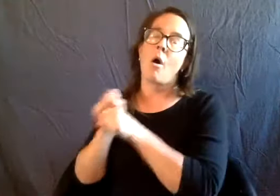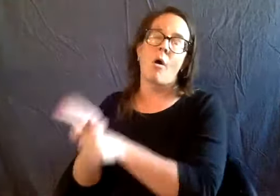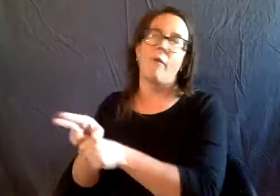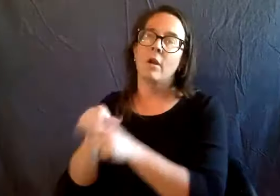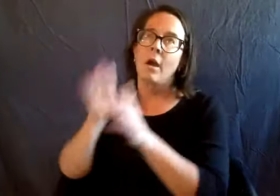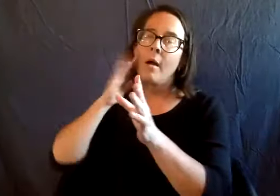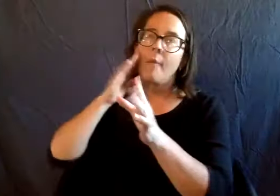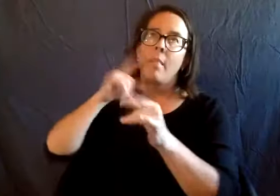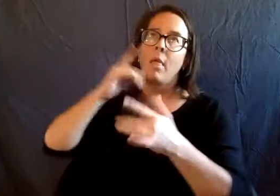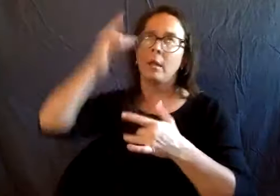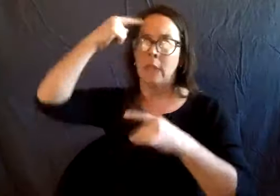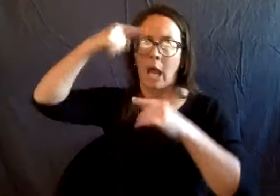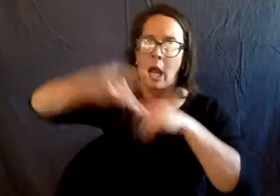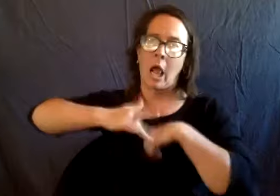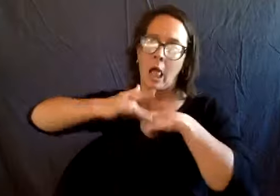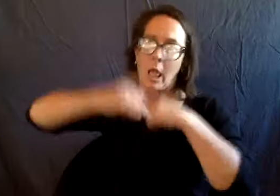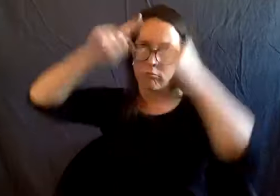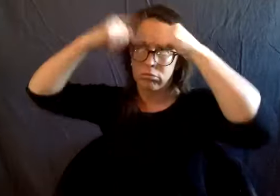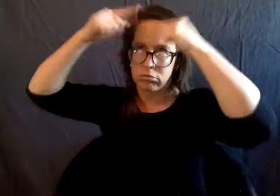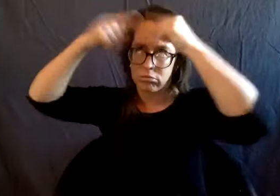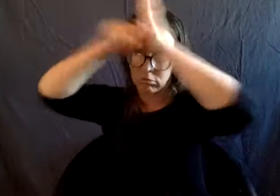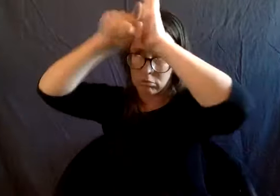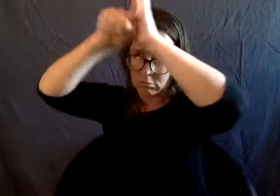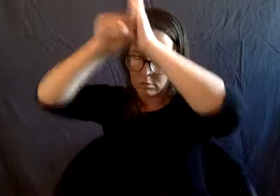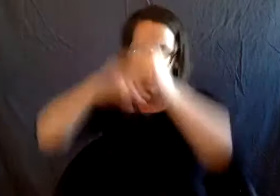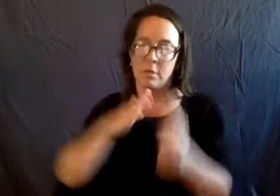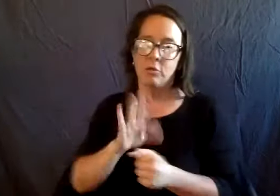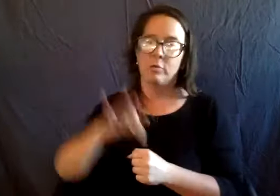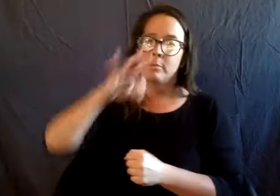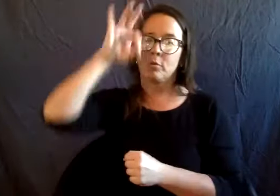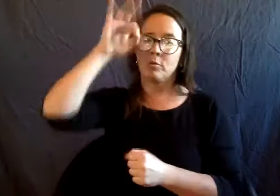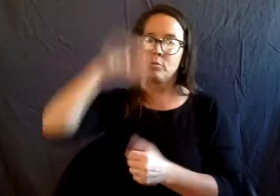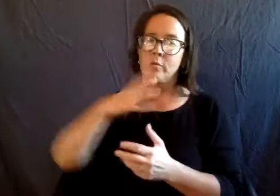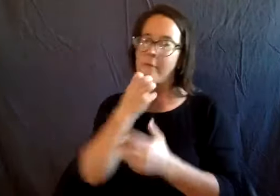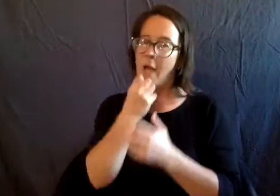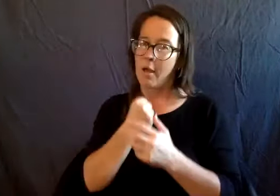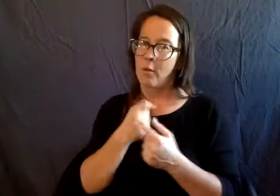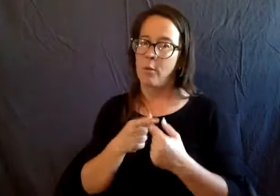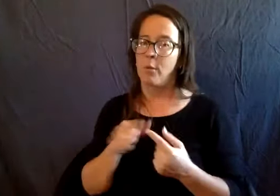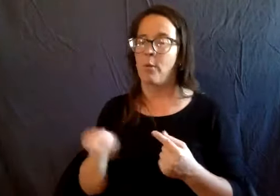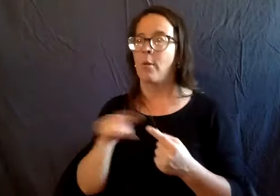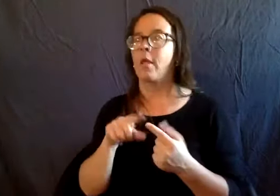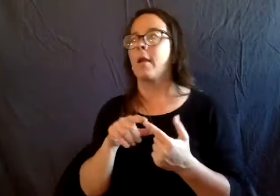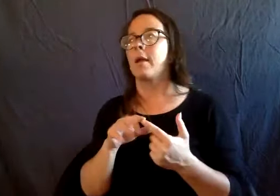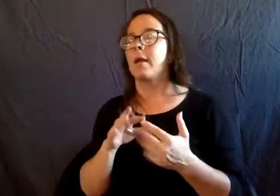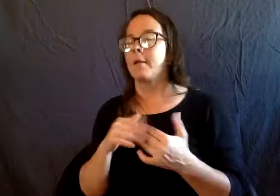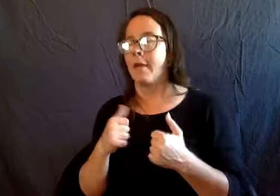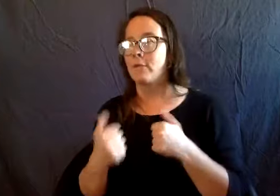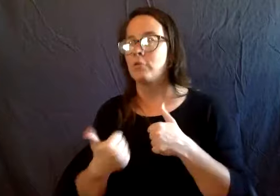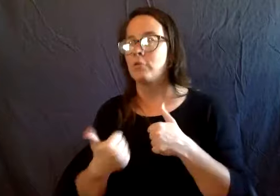for past errors, give you new insight into yourself and your spiritual value, and let you meet life's challenges with